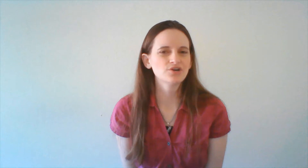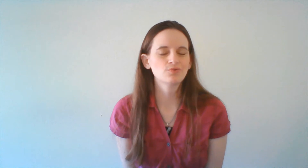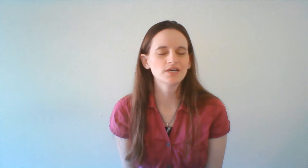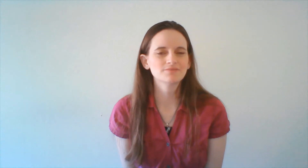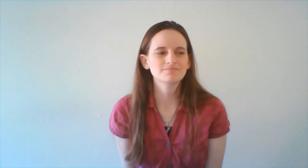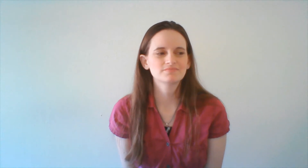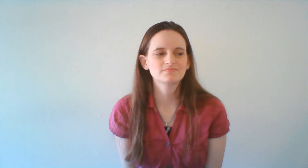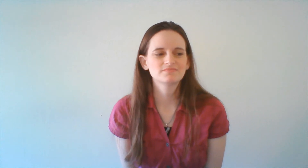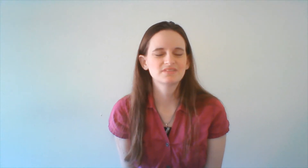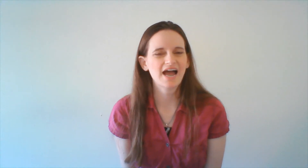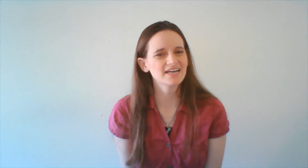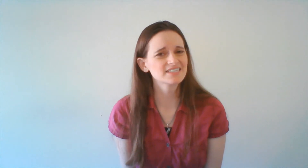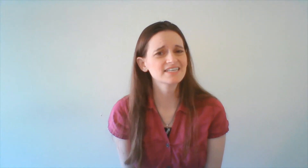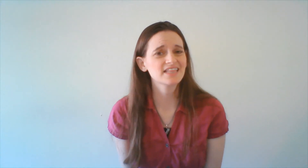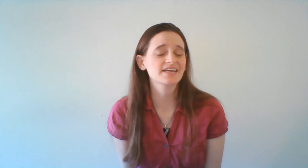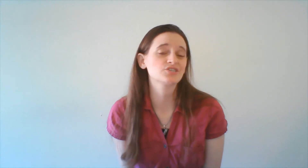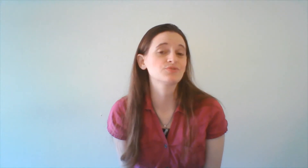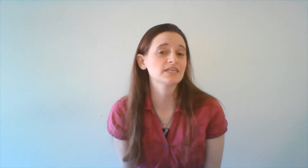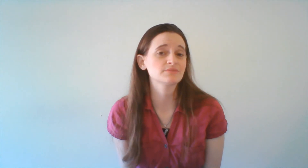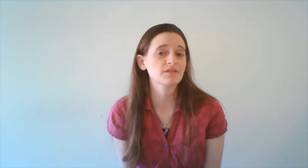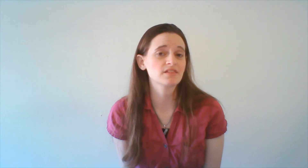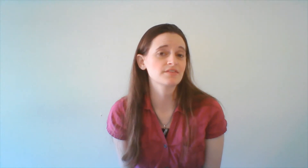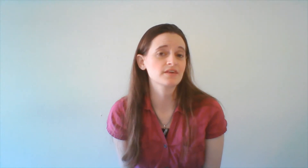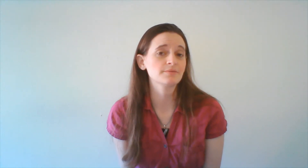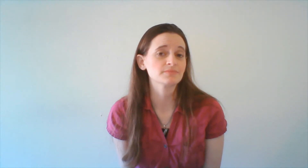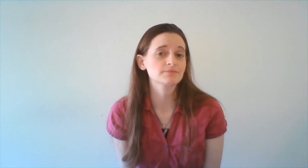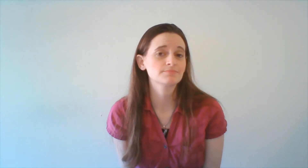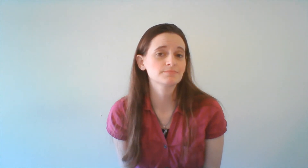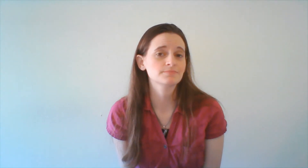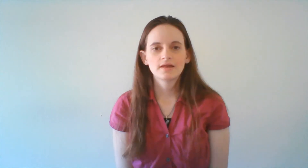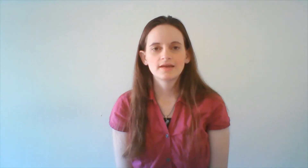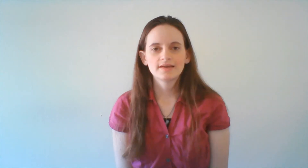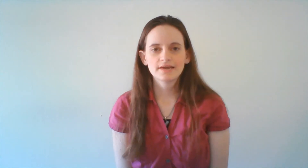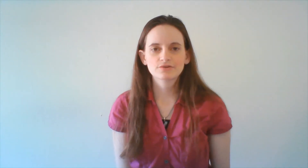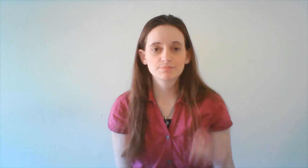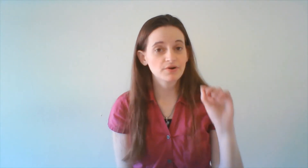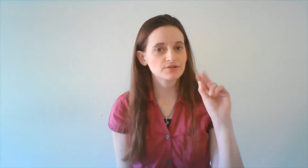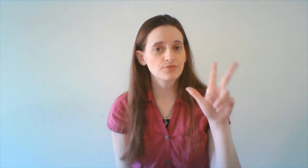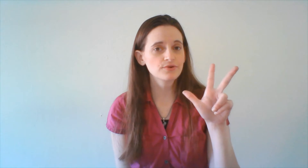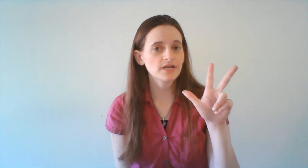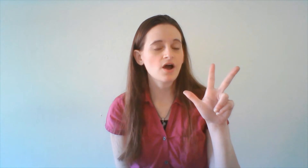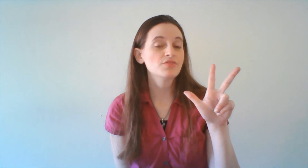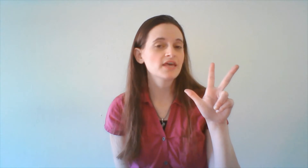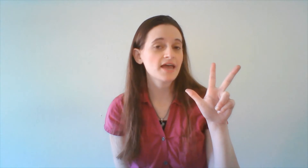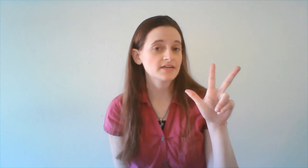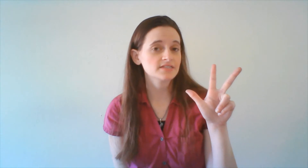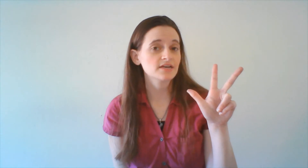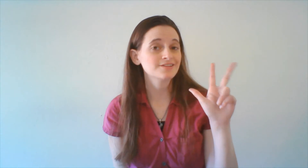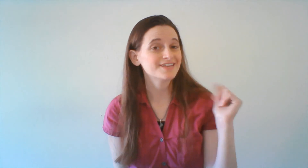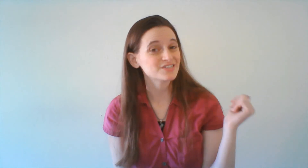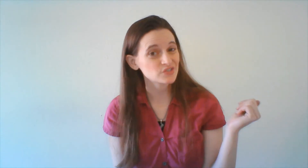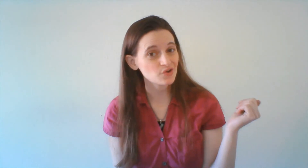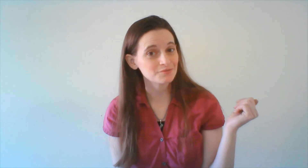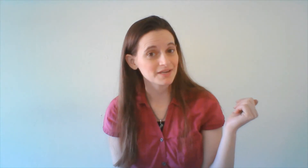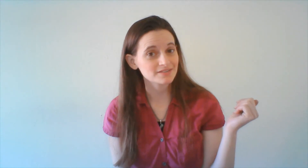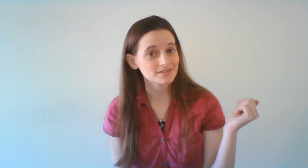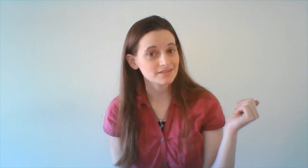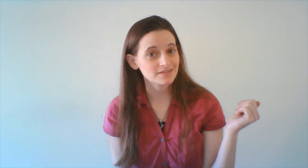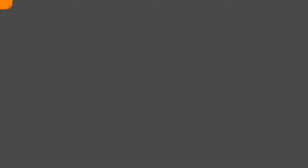You know what? I actually like doing these monthly themes. Here is part 3 on the ASL installment.